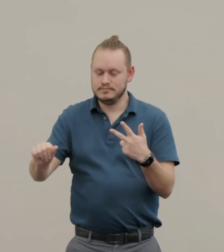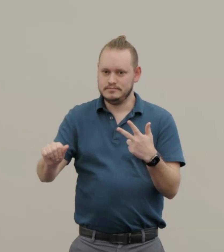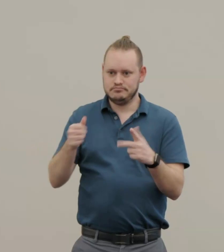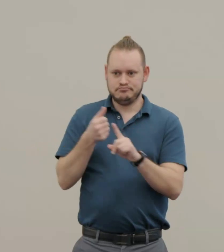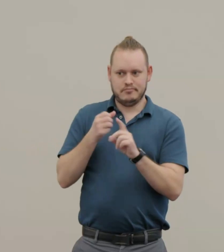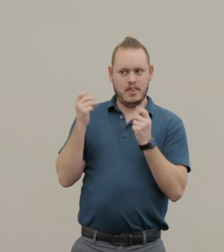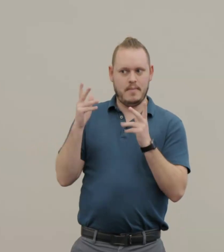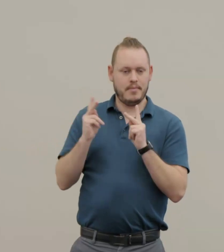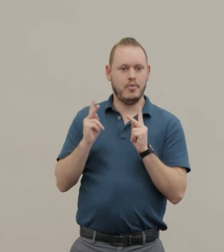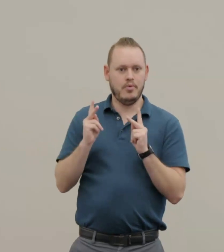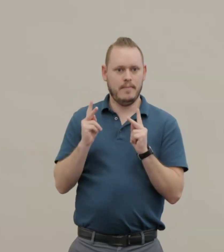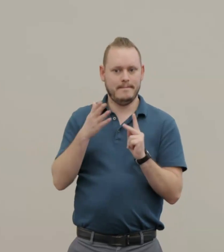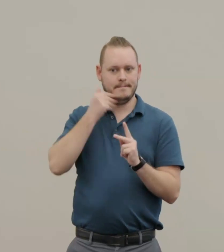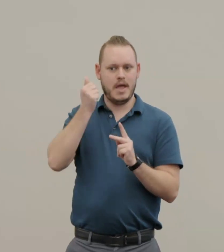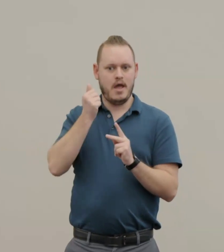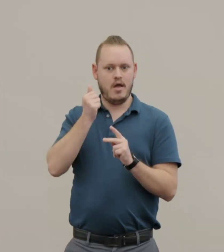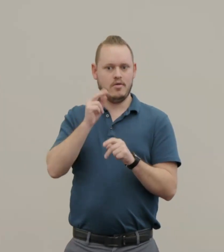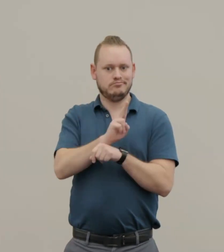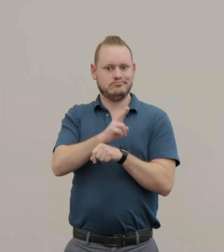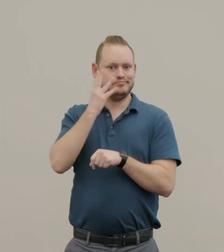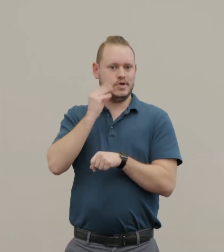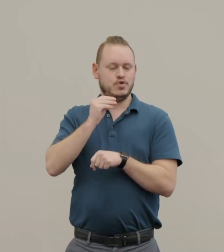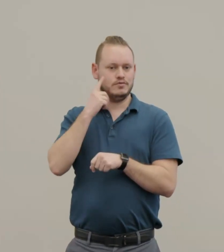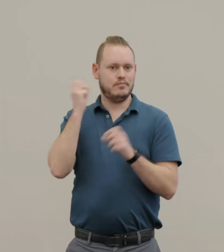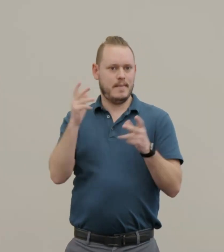a lot of people. They make a better user experience for people.